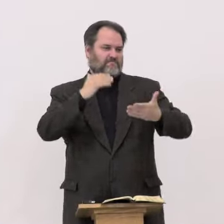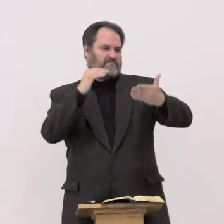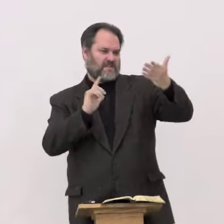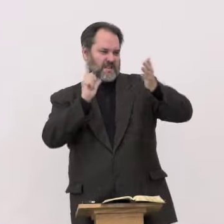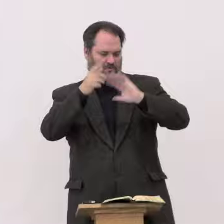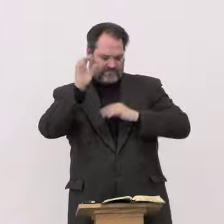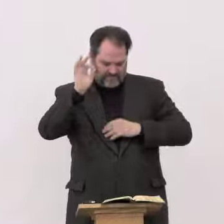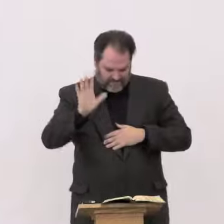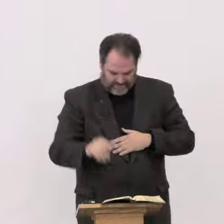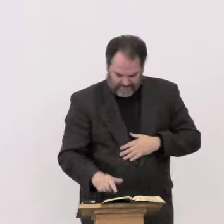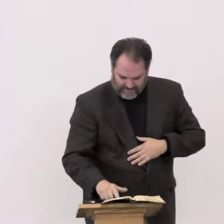faith.